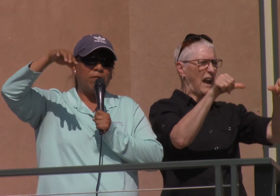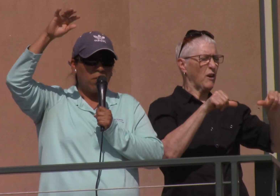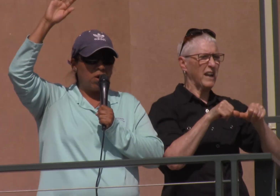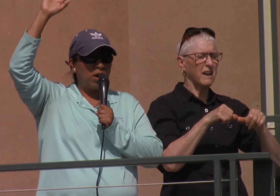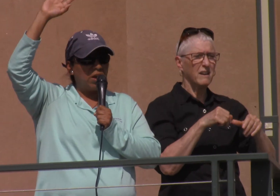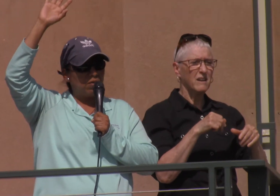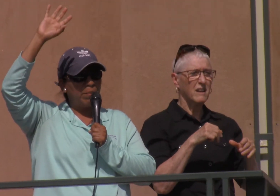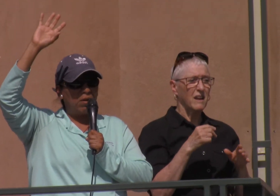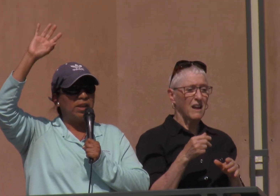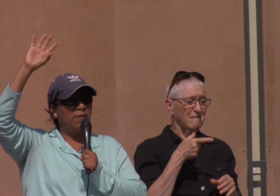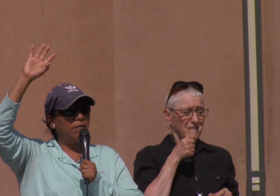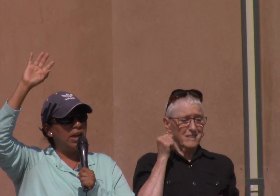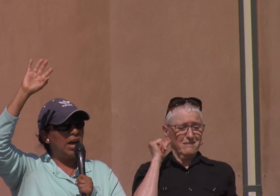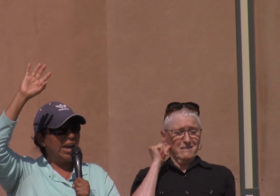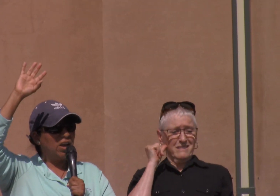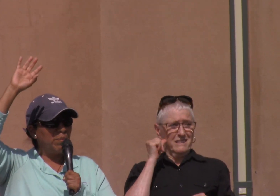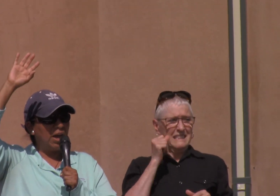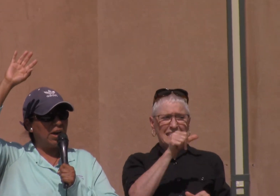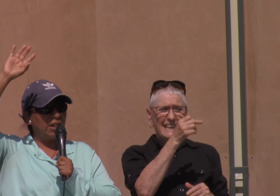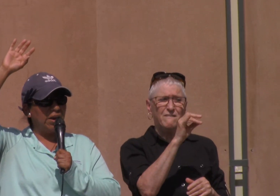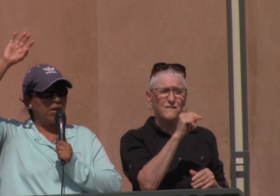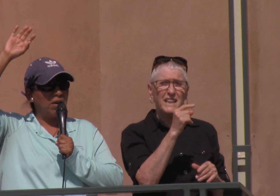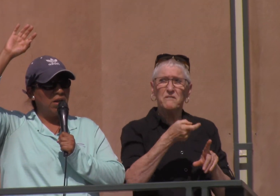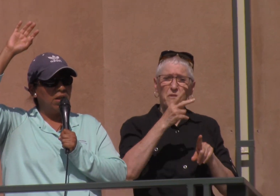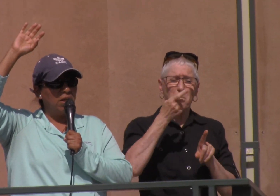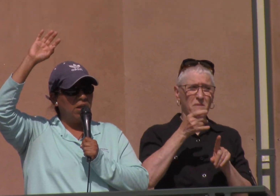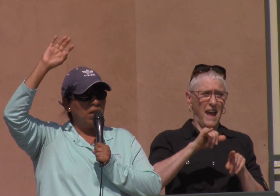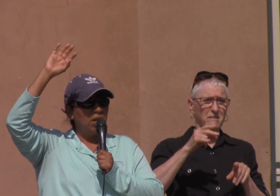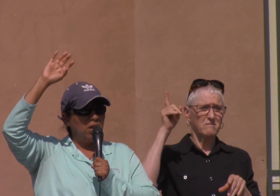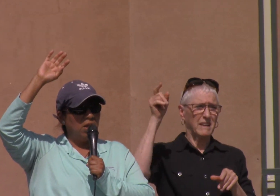day before, it was about 10 feet high coming out of there.